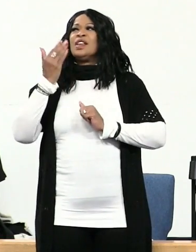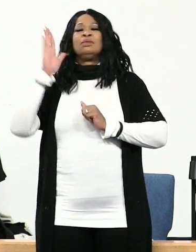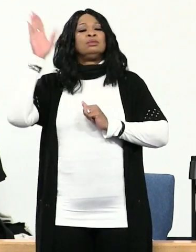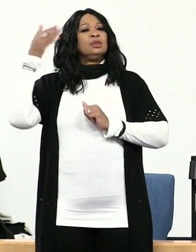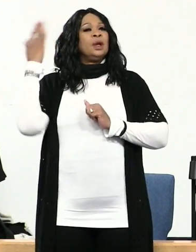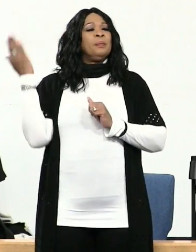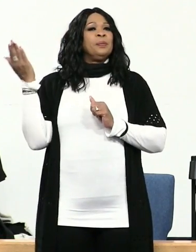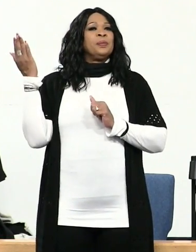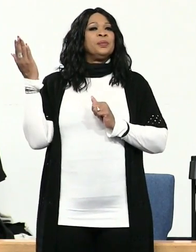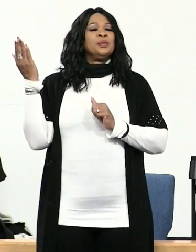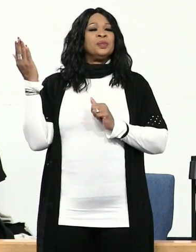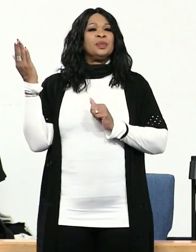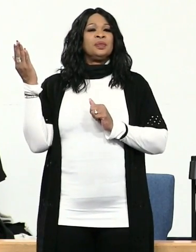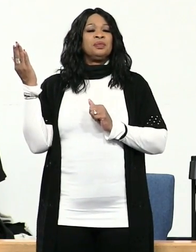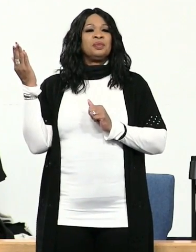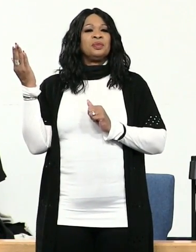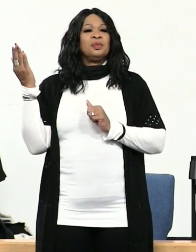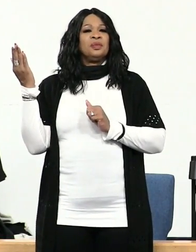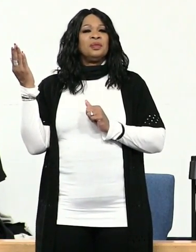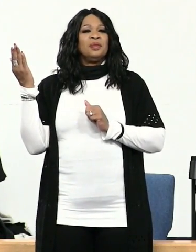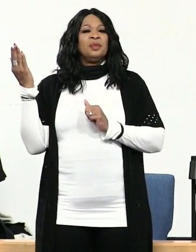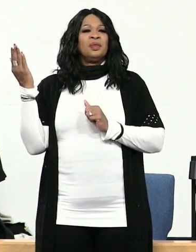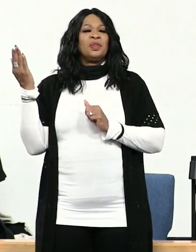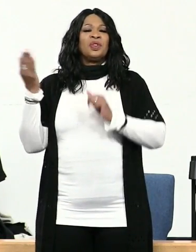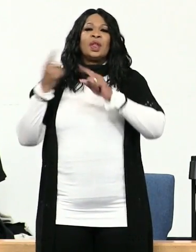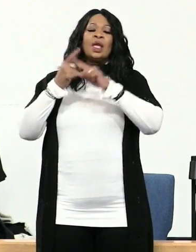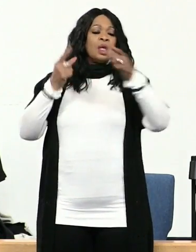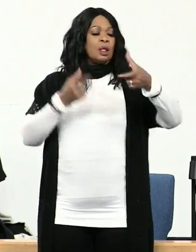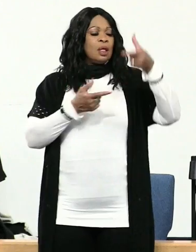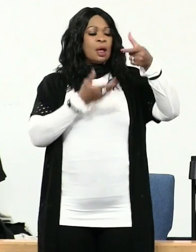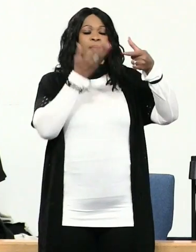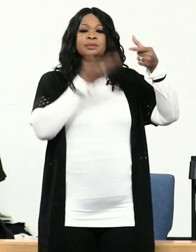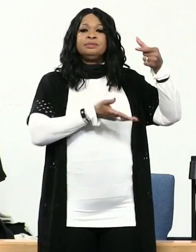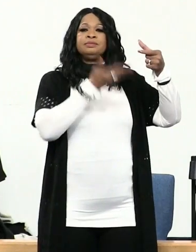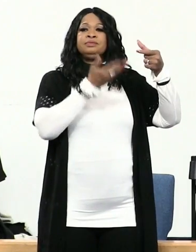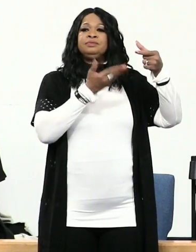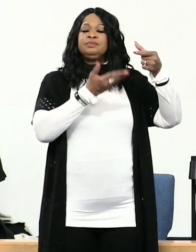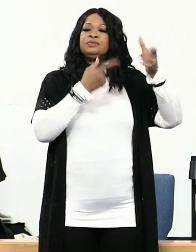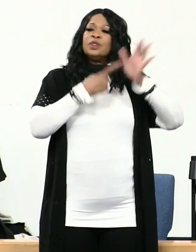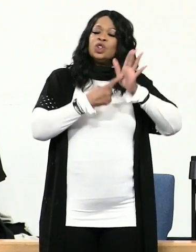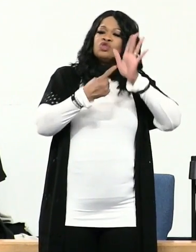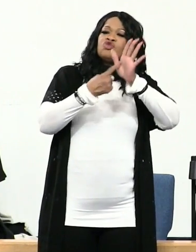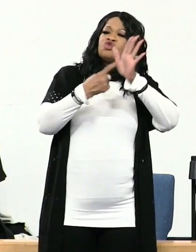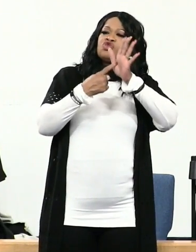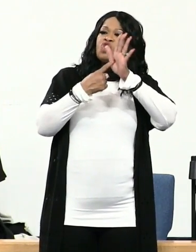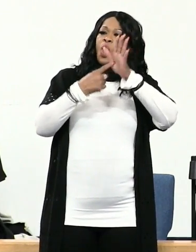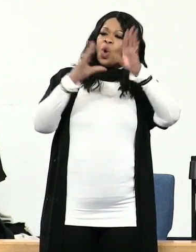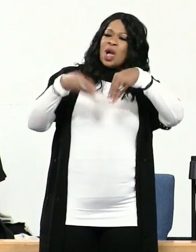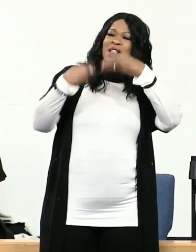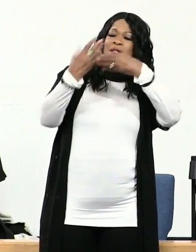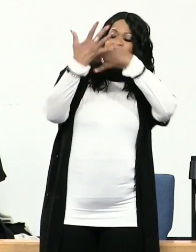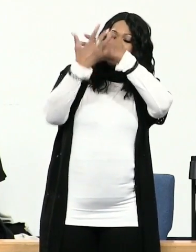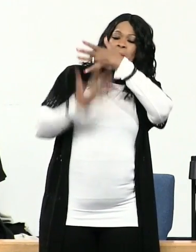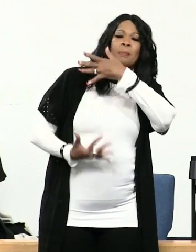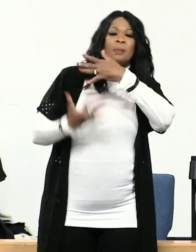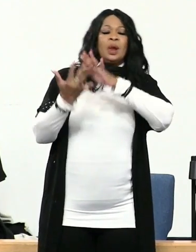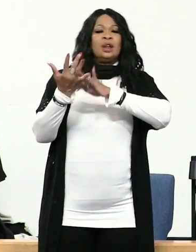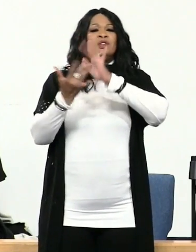him. The cup symbolizes the shed blood of